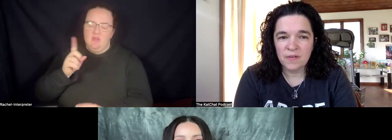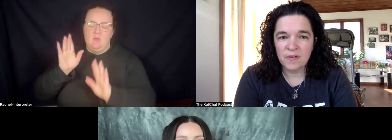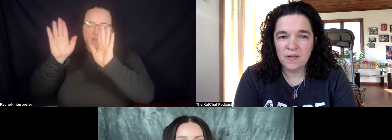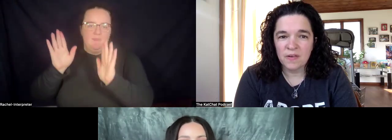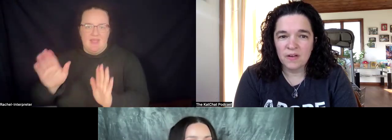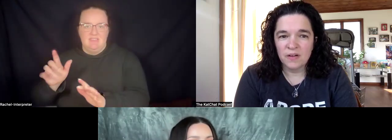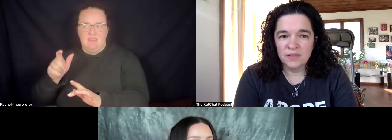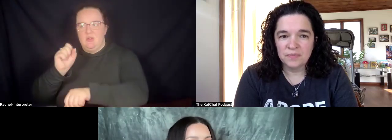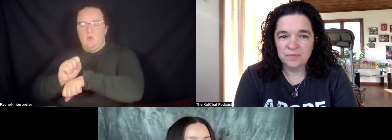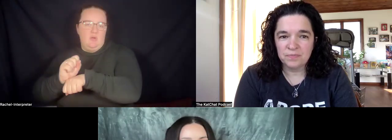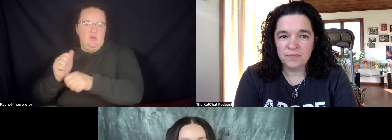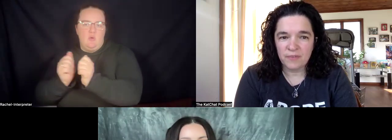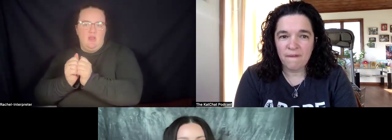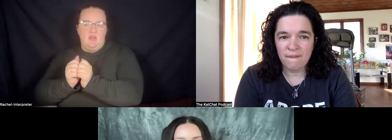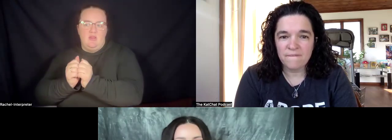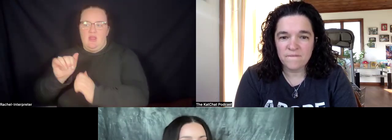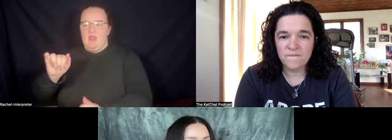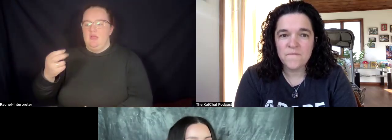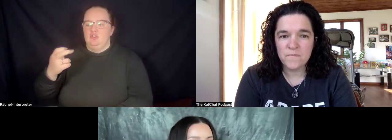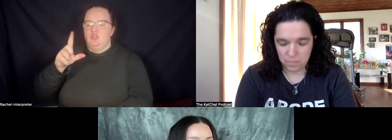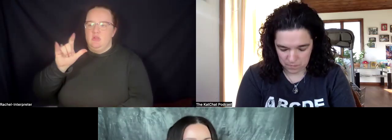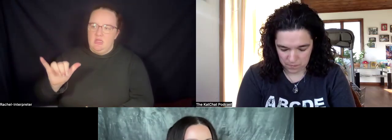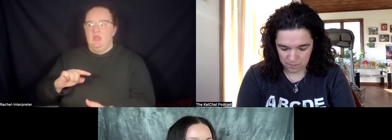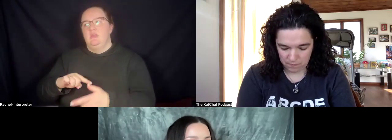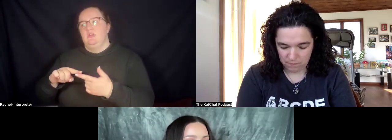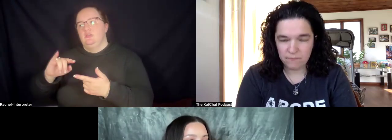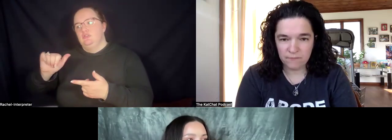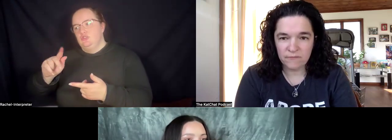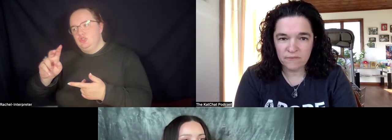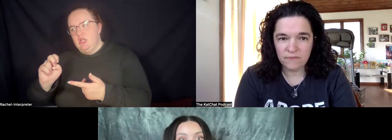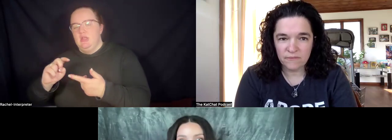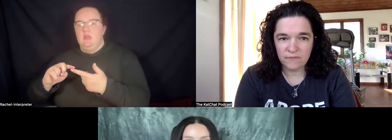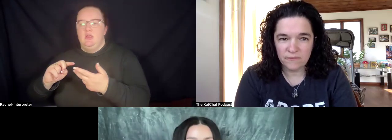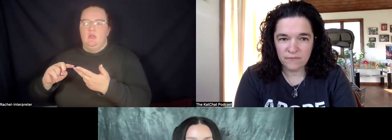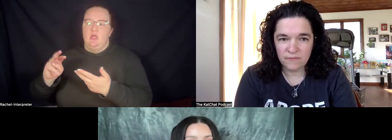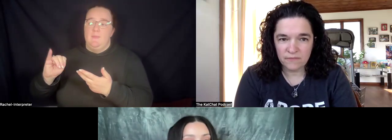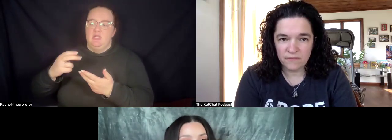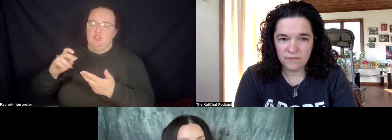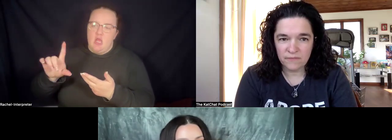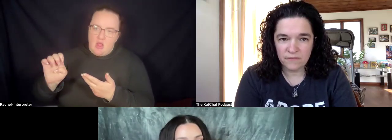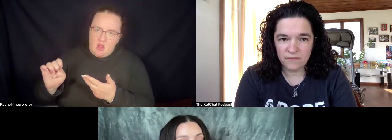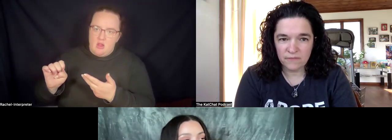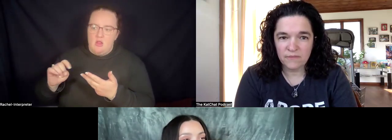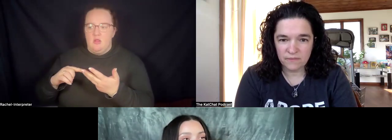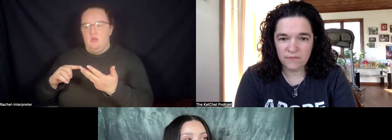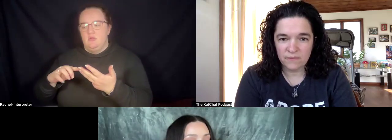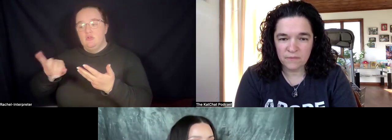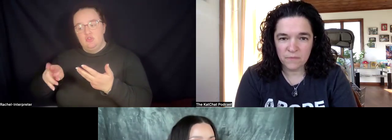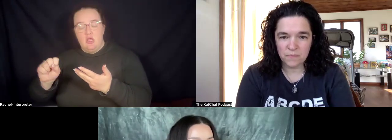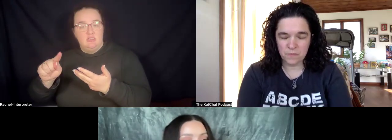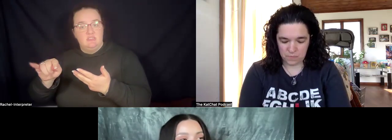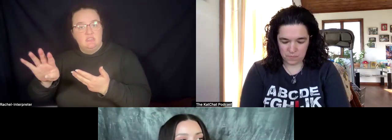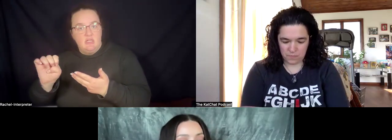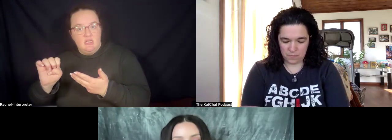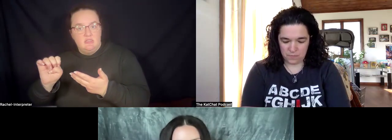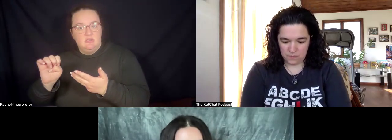getting to work with Ashley, Jake, Michelle, Angie. We had Justice who played Rory in it as well, and then